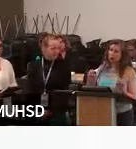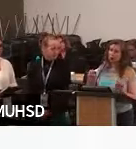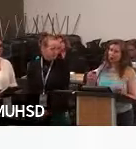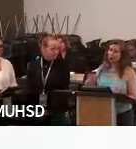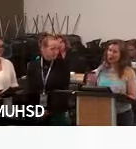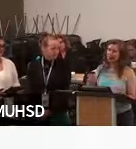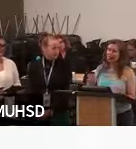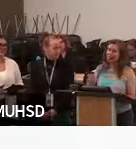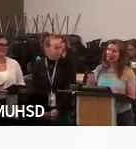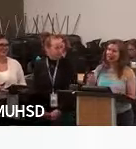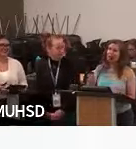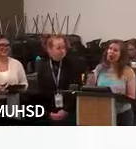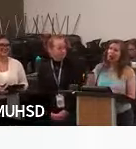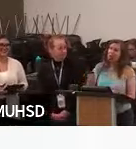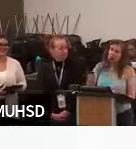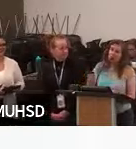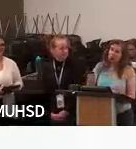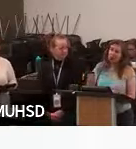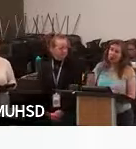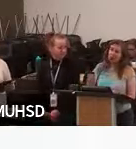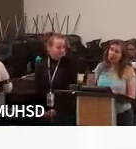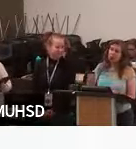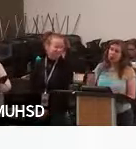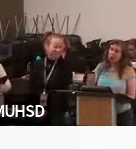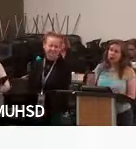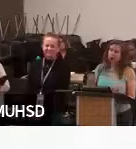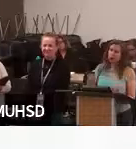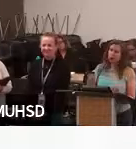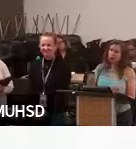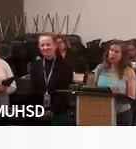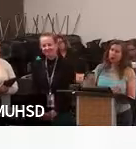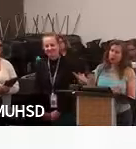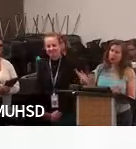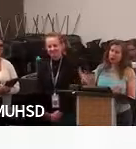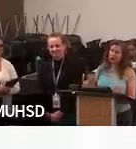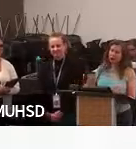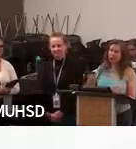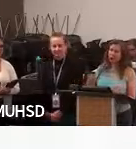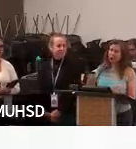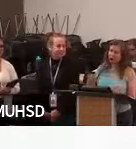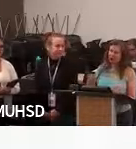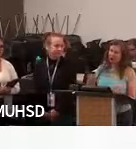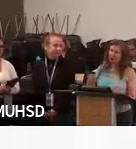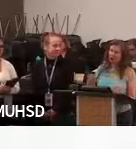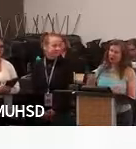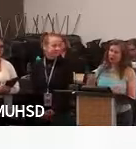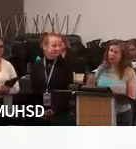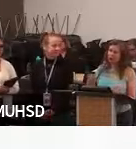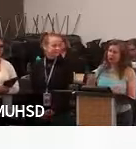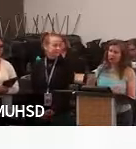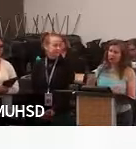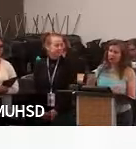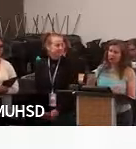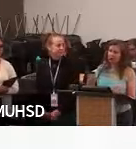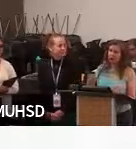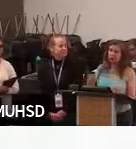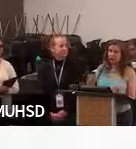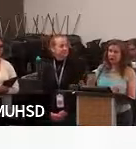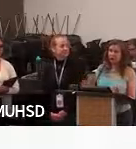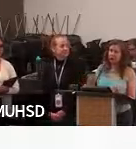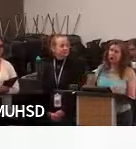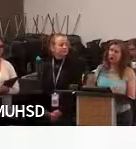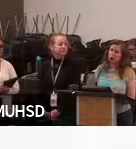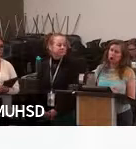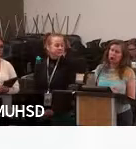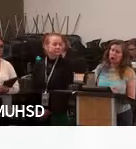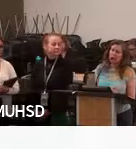that the school didn't like, but basically at school they said something that somebody found to be